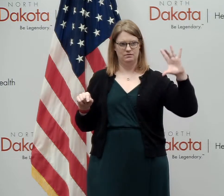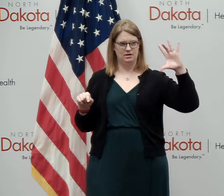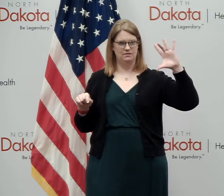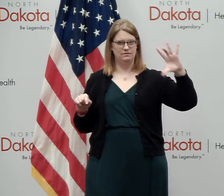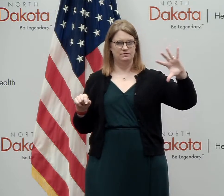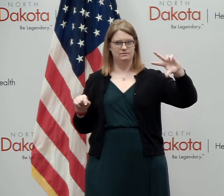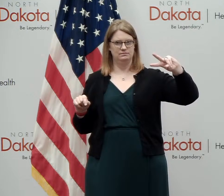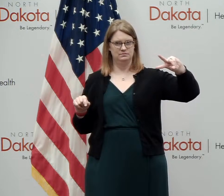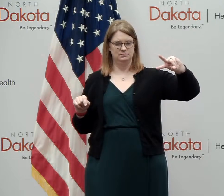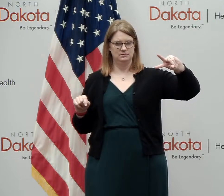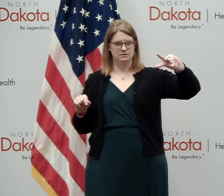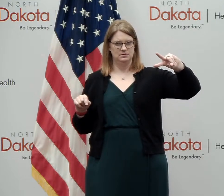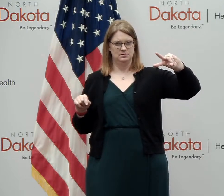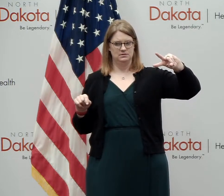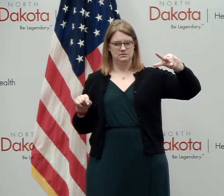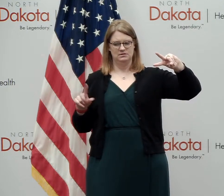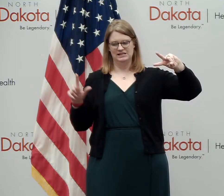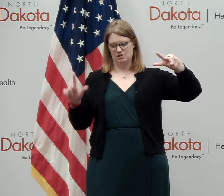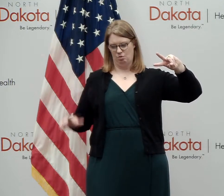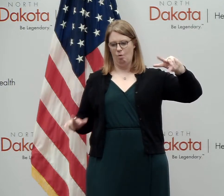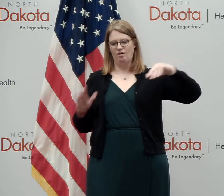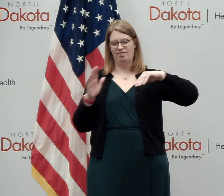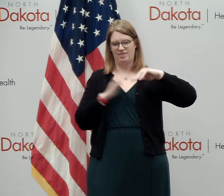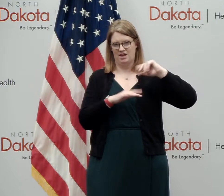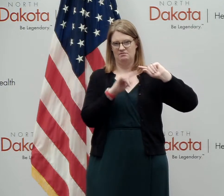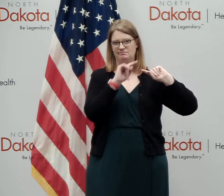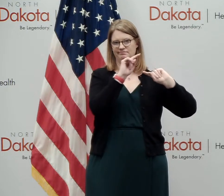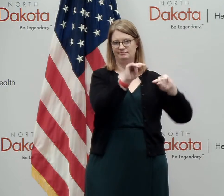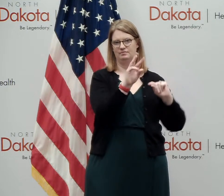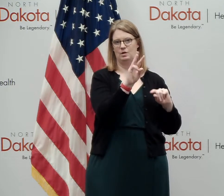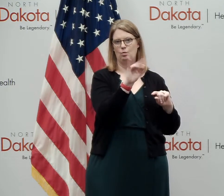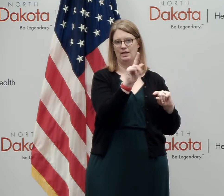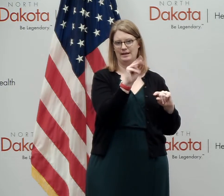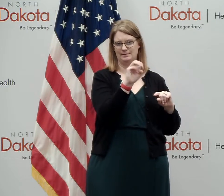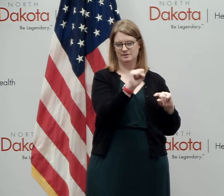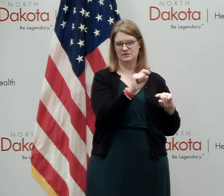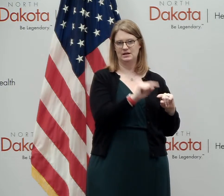Their rate per capita is substantially lower. And again,